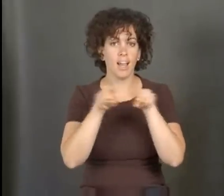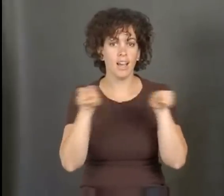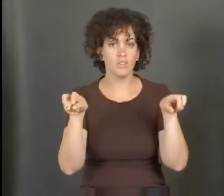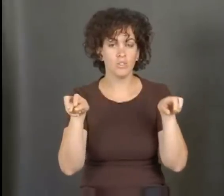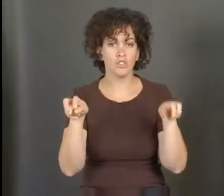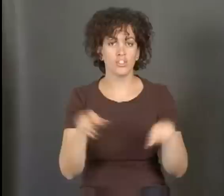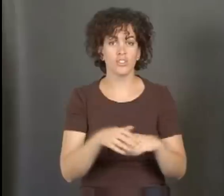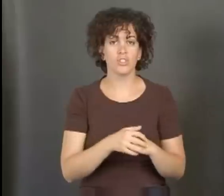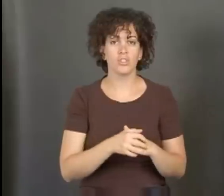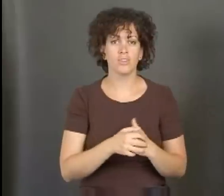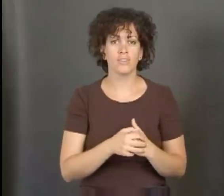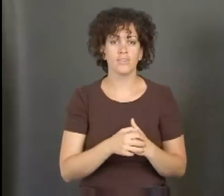Couch.